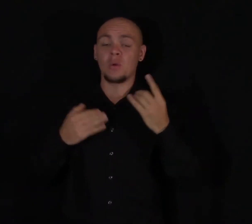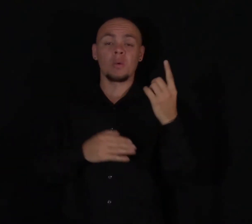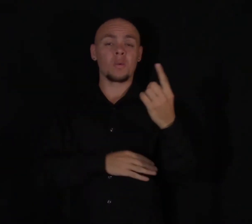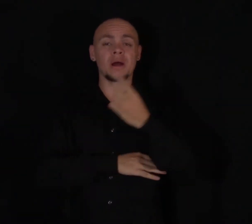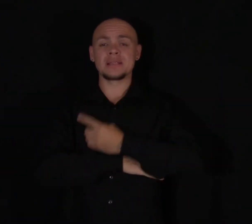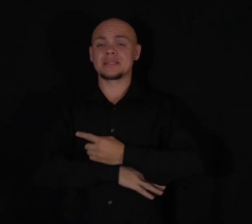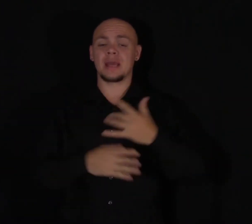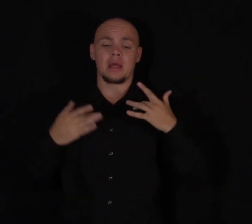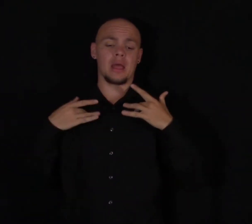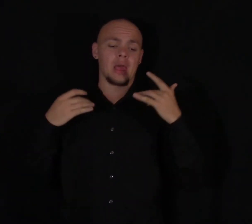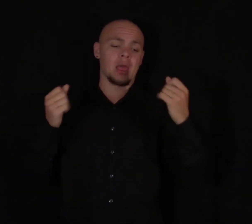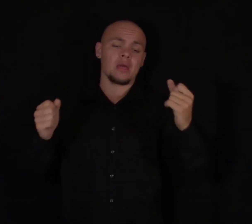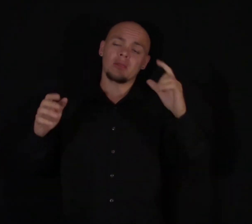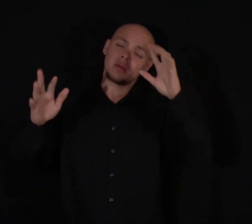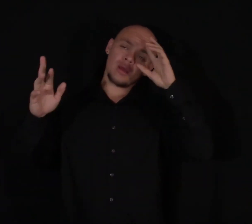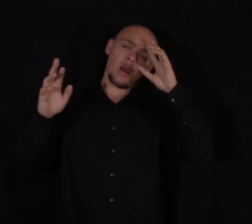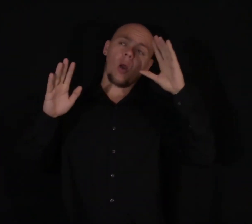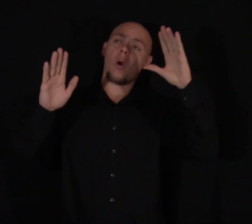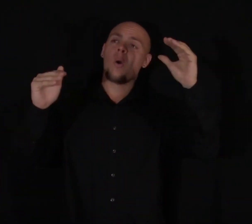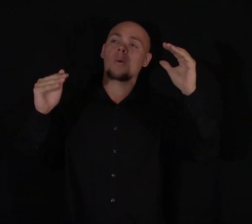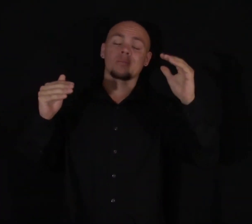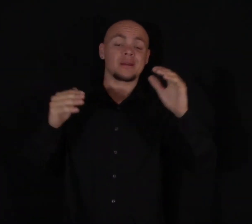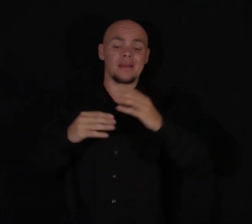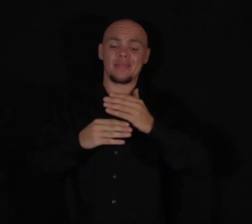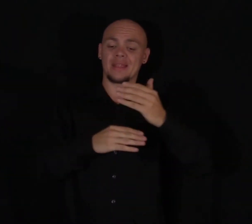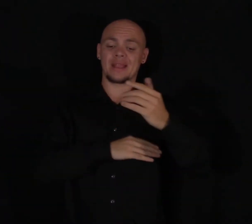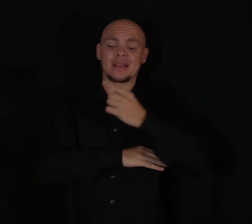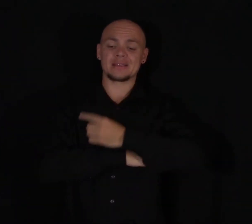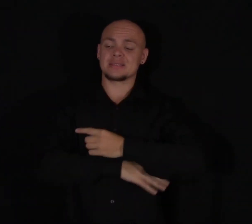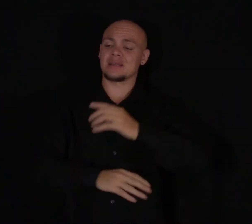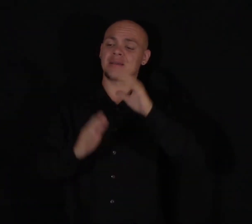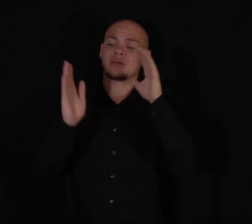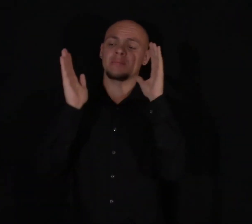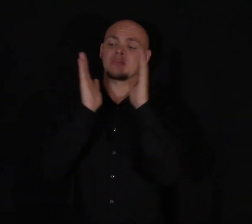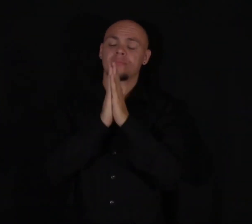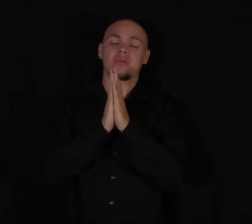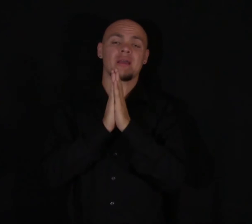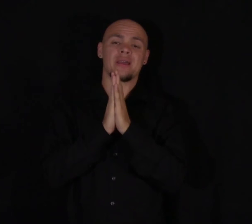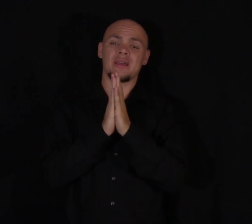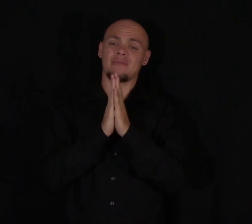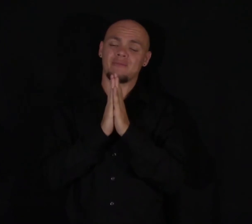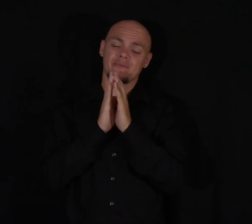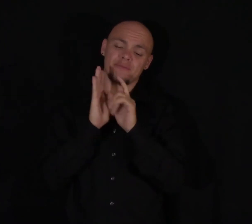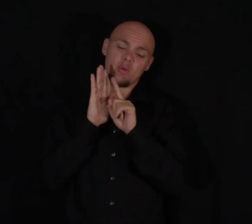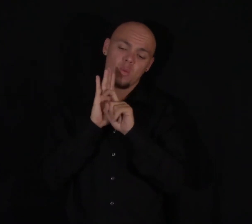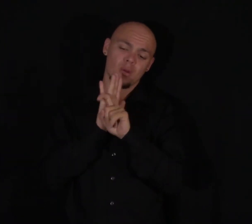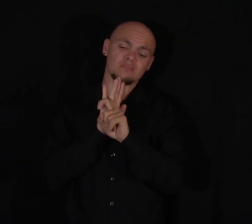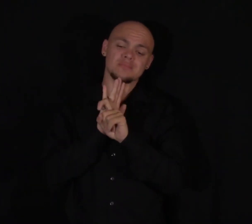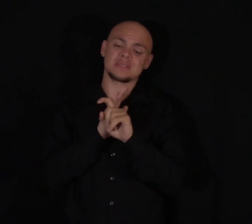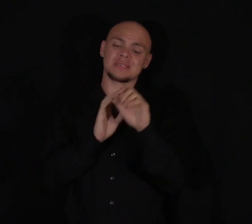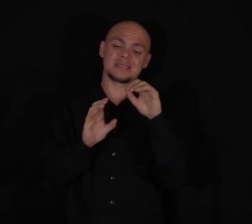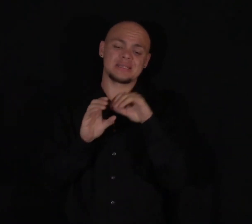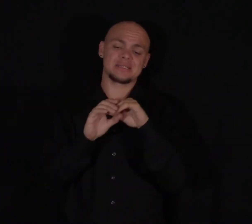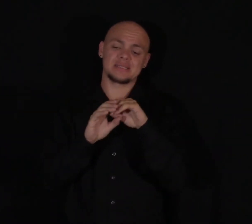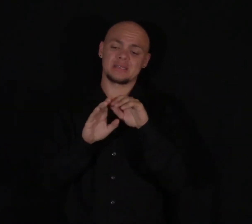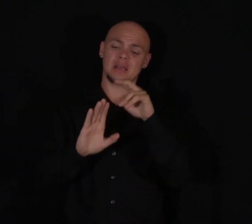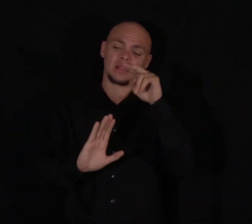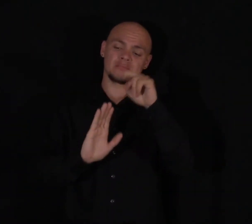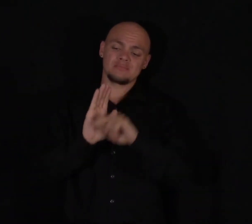health and hope, and the next a prey for worms and the decay of the tomb? Of what materials